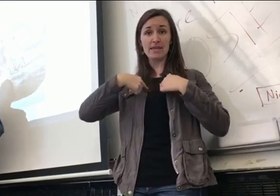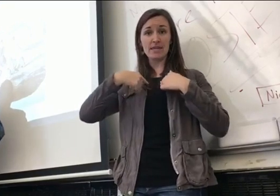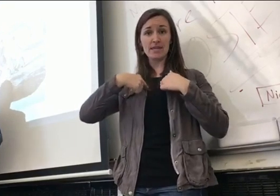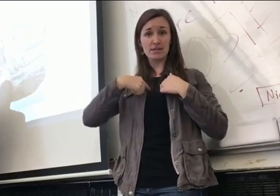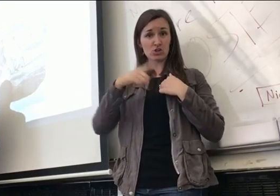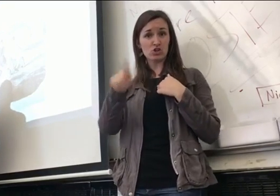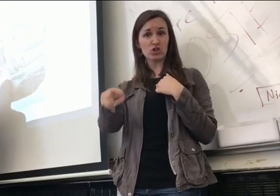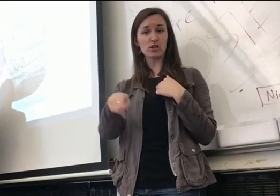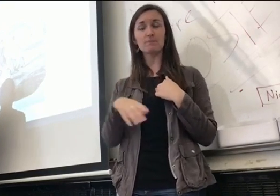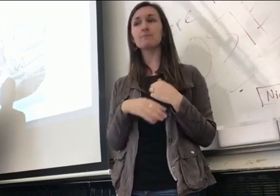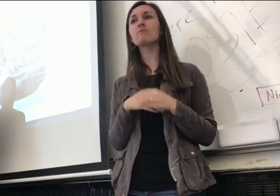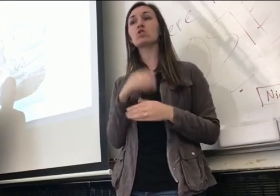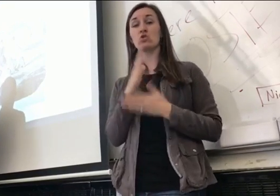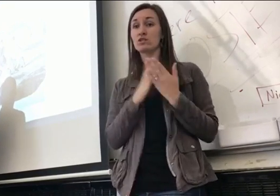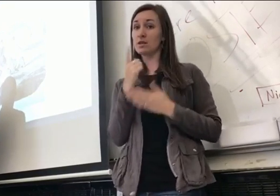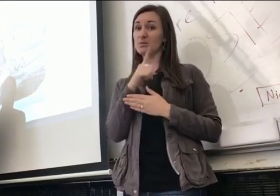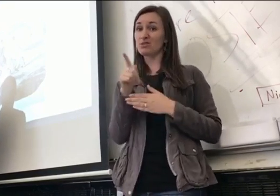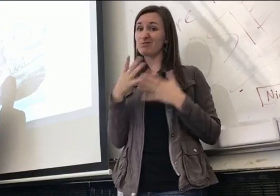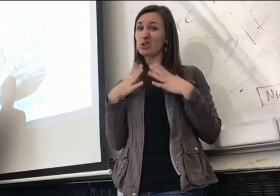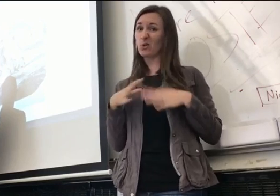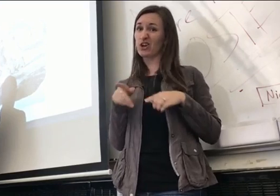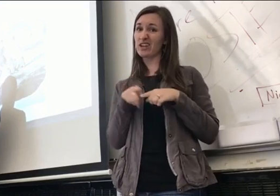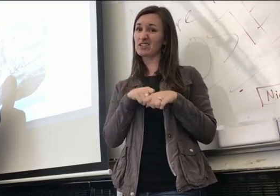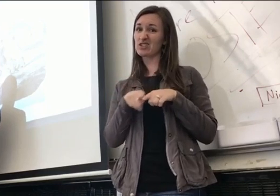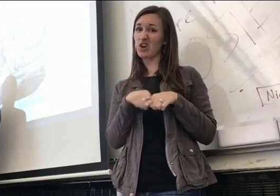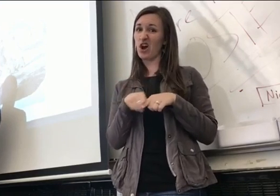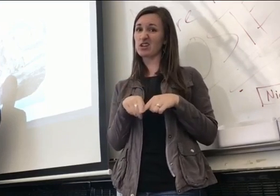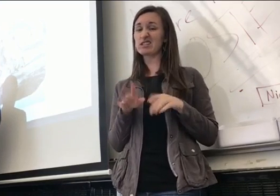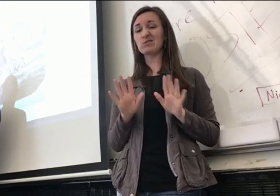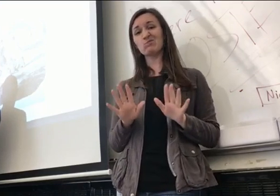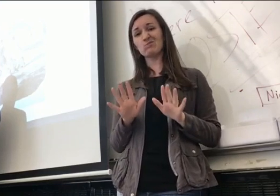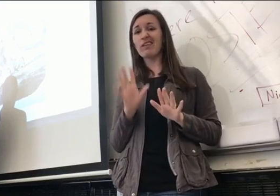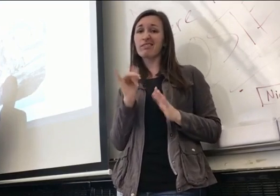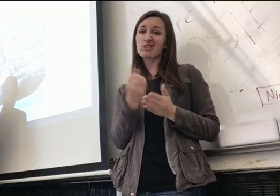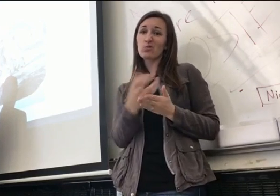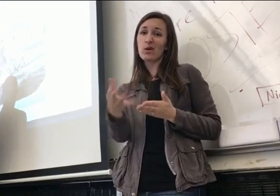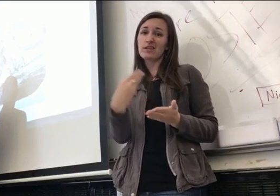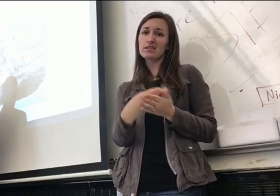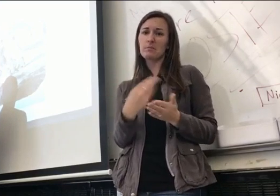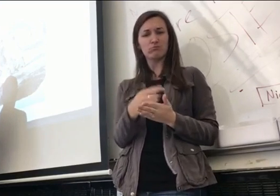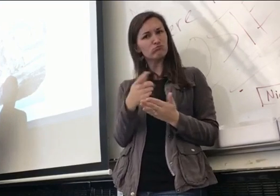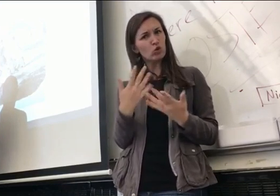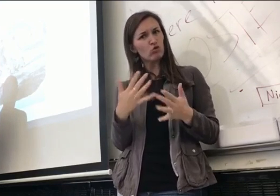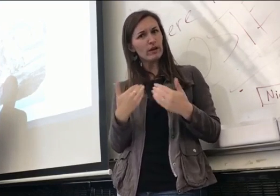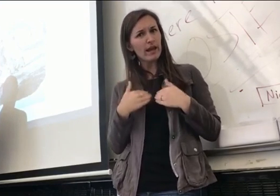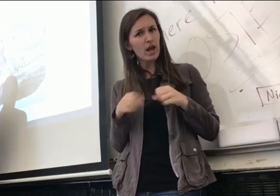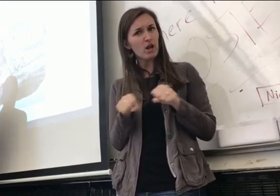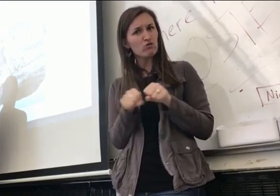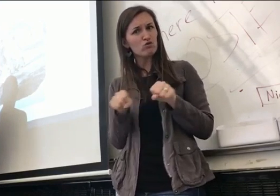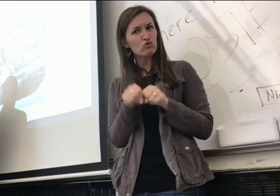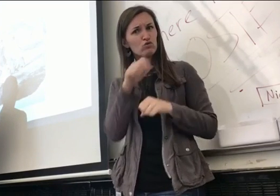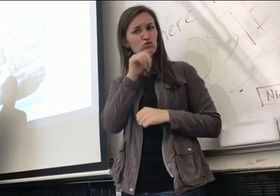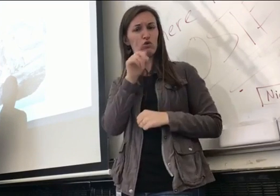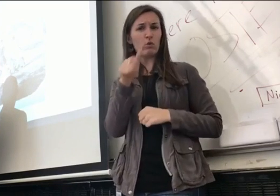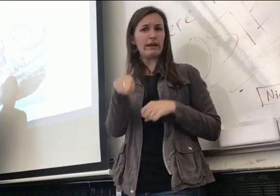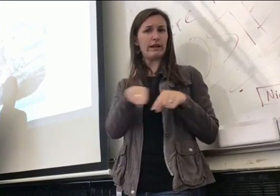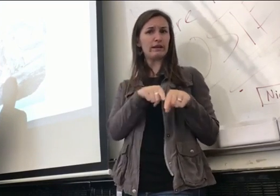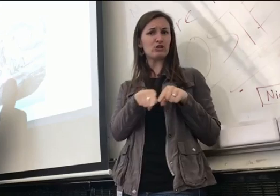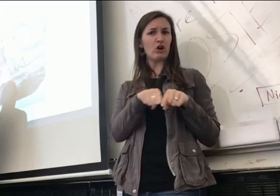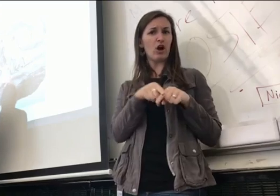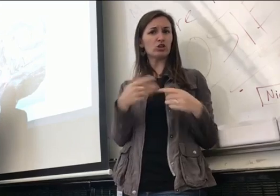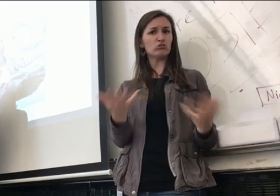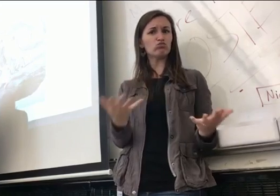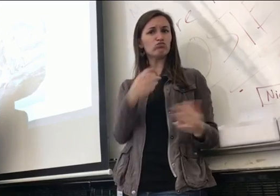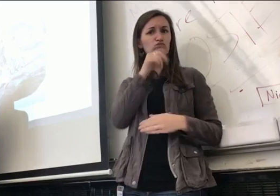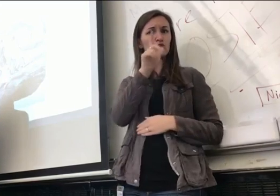Now, some of you guys are wearing socks, and to be honest, that's kind of a waste. You already have shoes. Why do you need this other random piece of fabric?